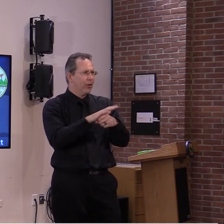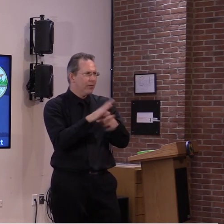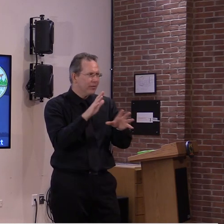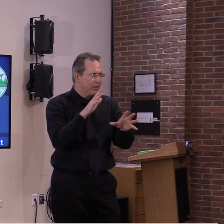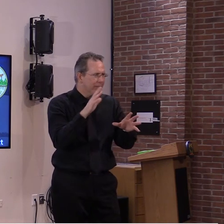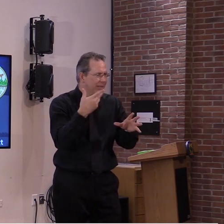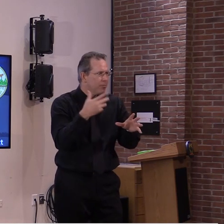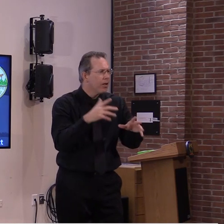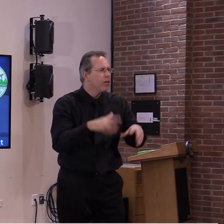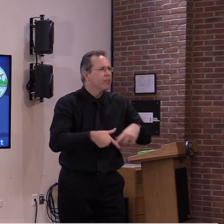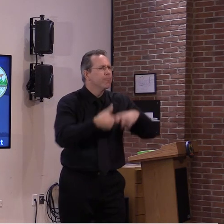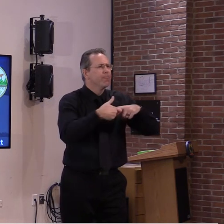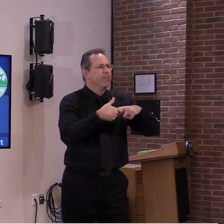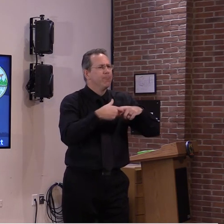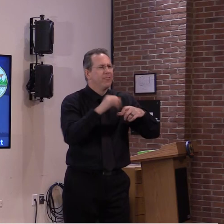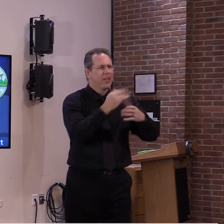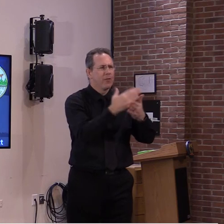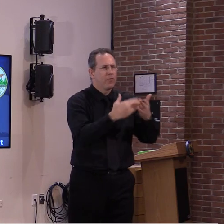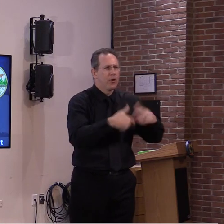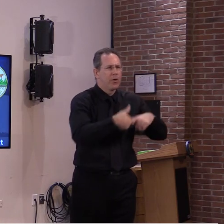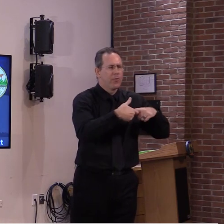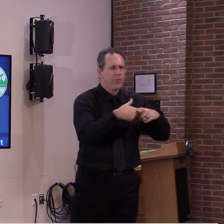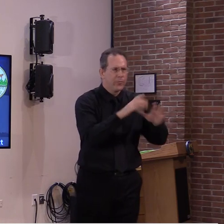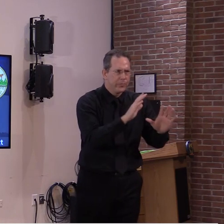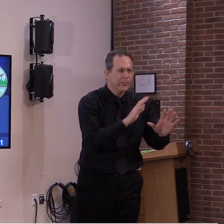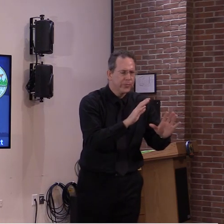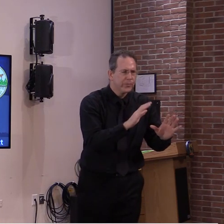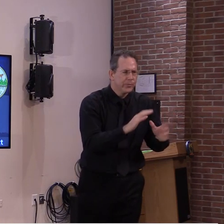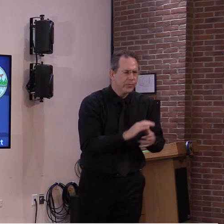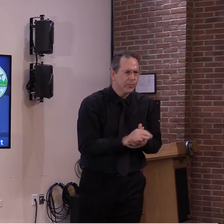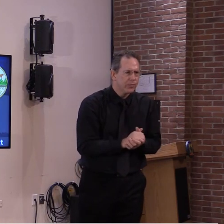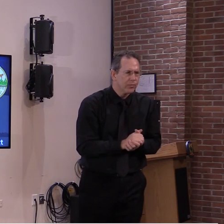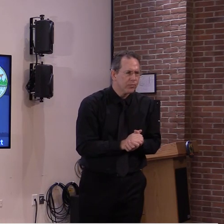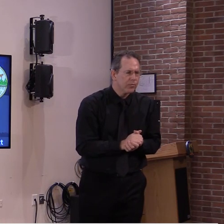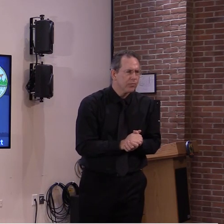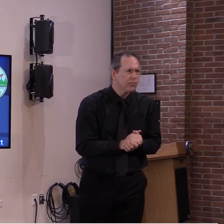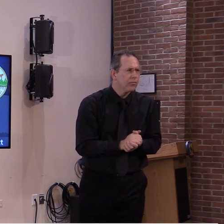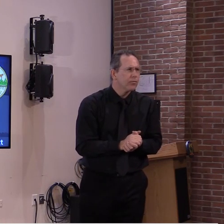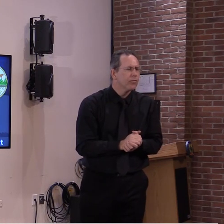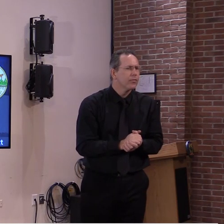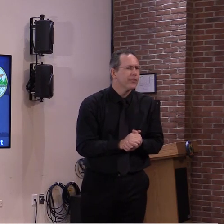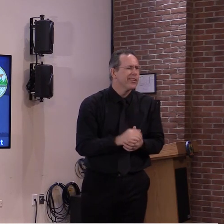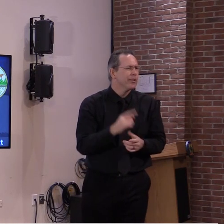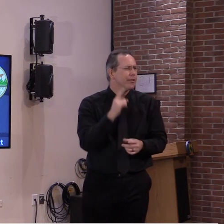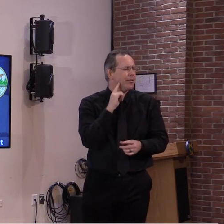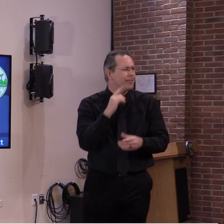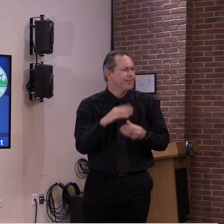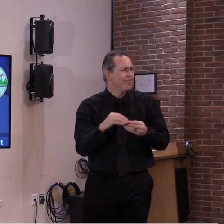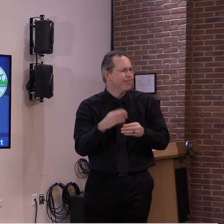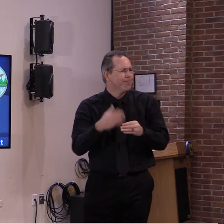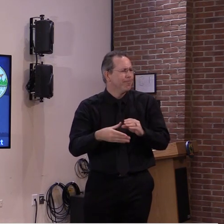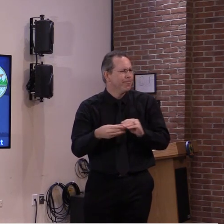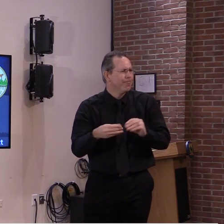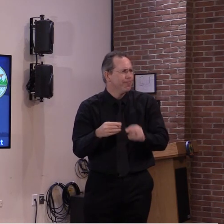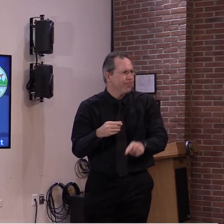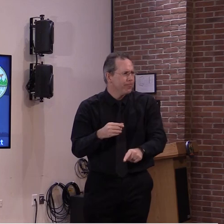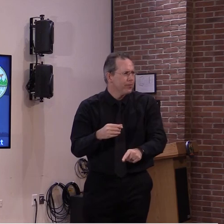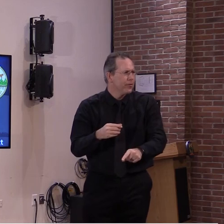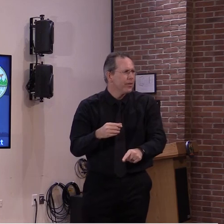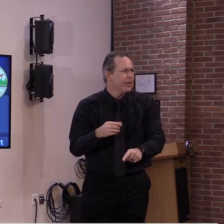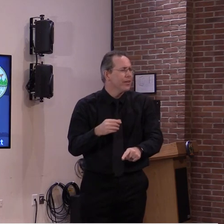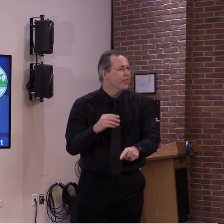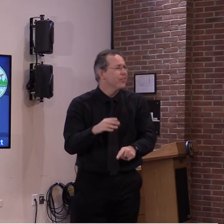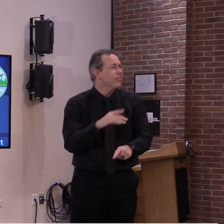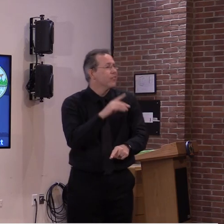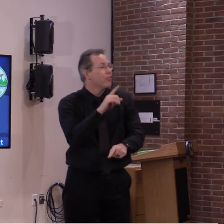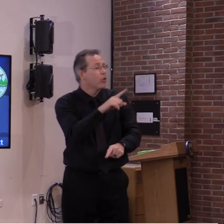on in it, but the questions you raised about the larger policy conversations, I guess, are good ones, but there's a lot of complexity involved in the